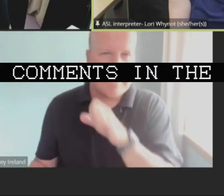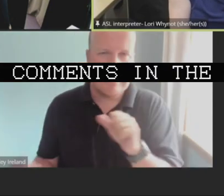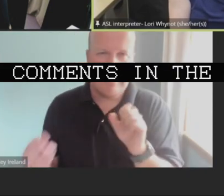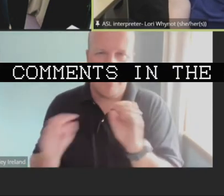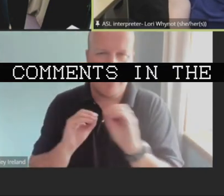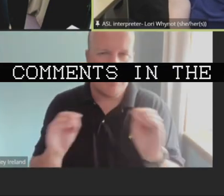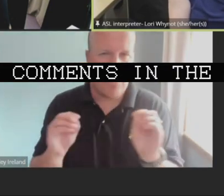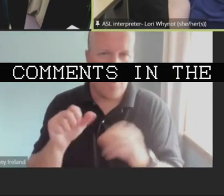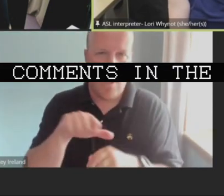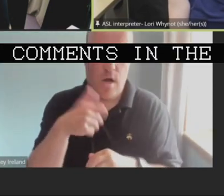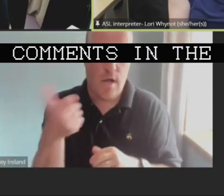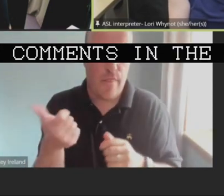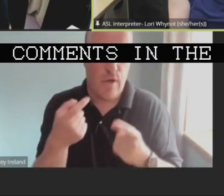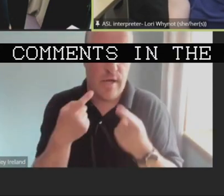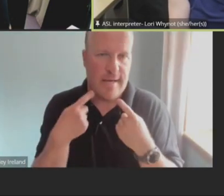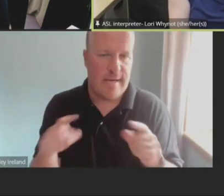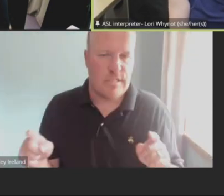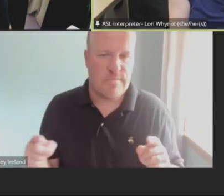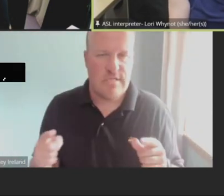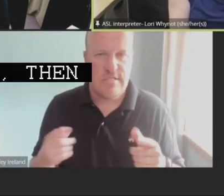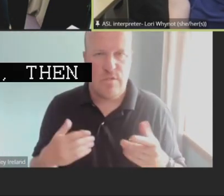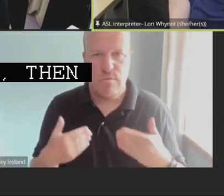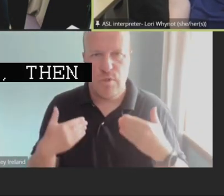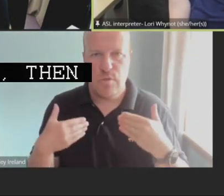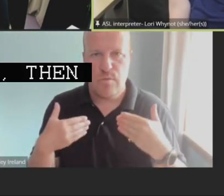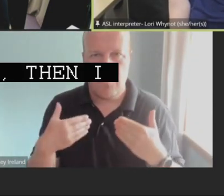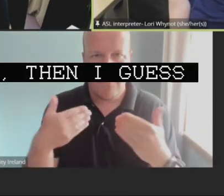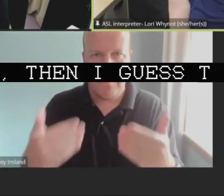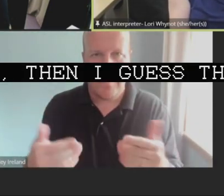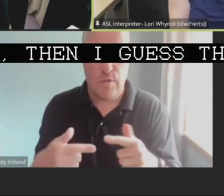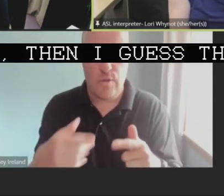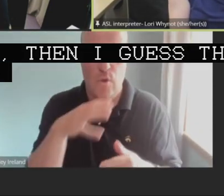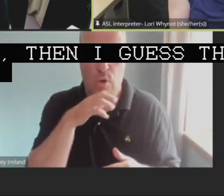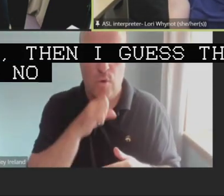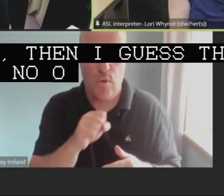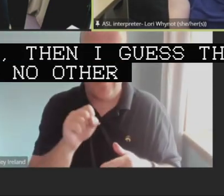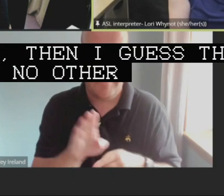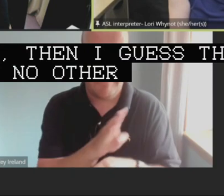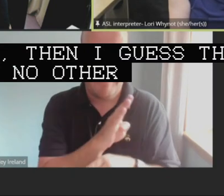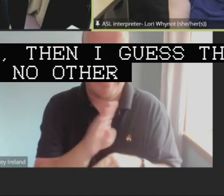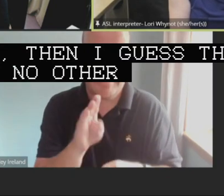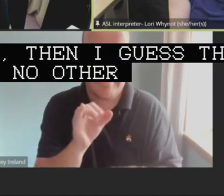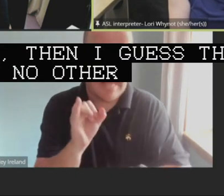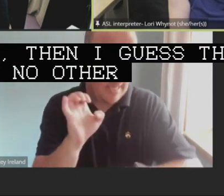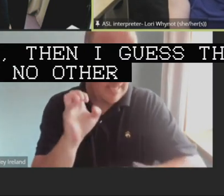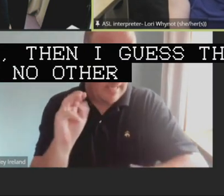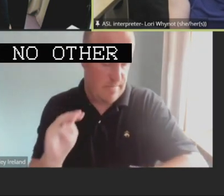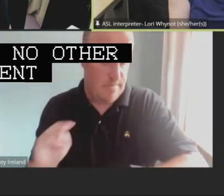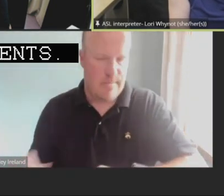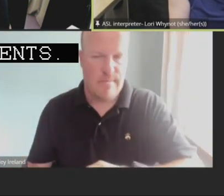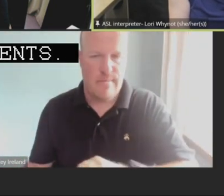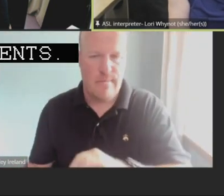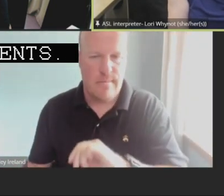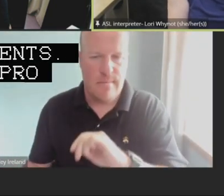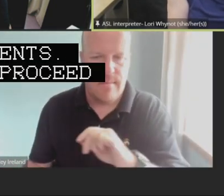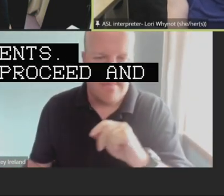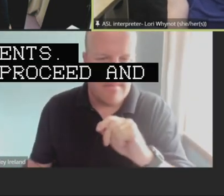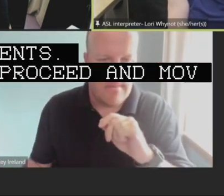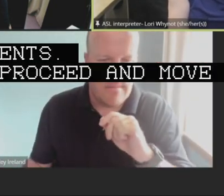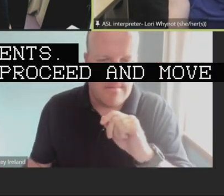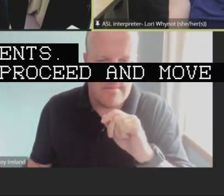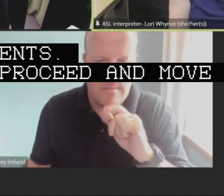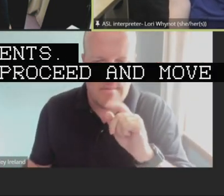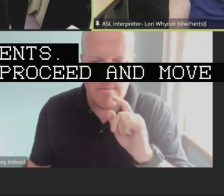All right, then I guess then there are no other announcements, so we're going to proceed and we're going to move to old business.